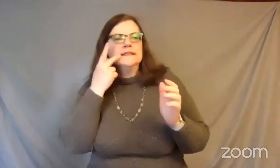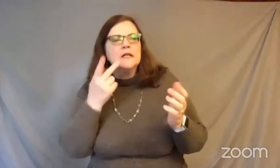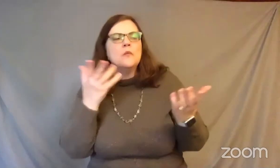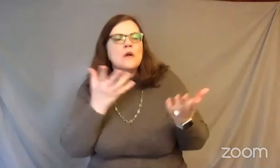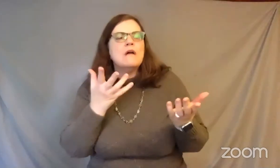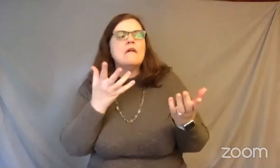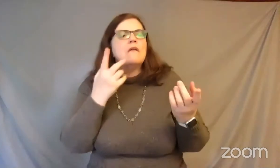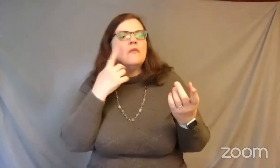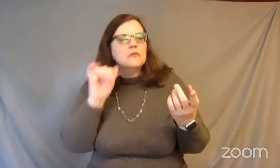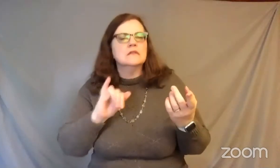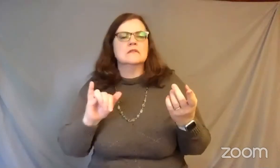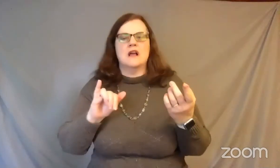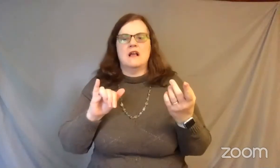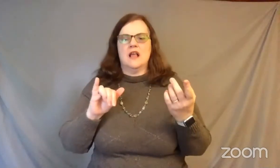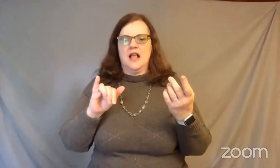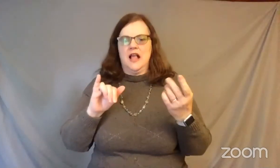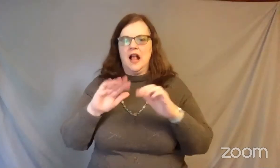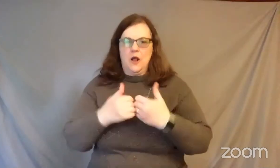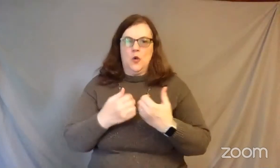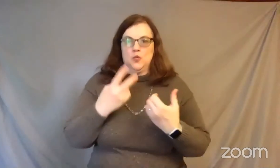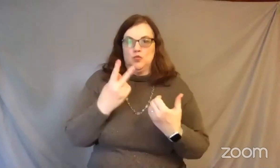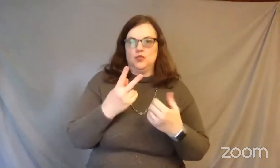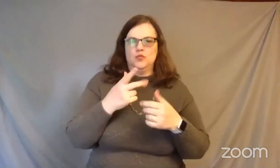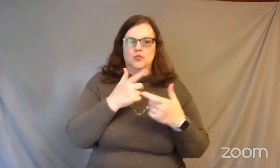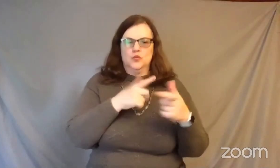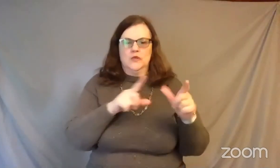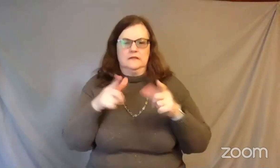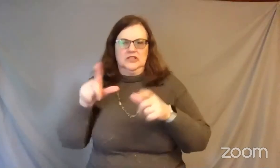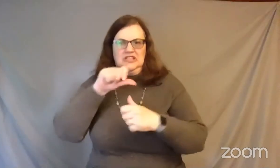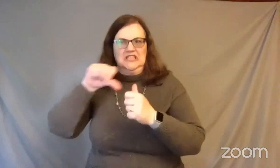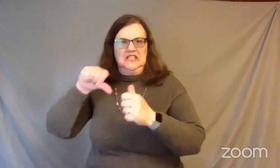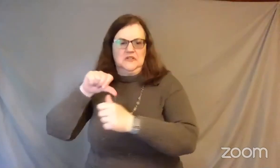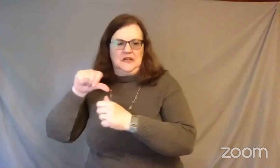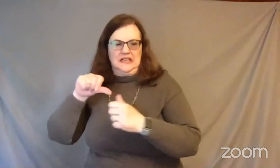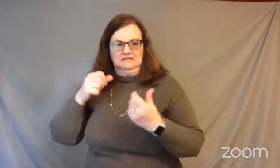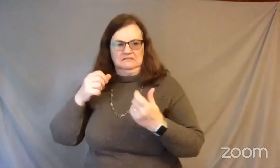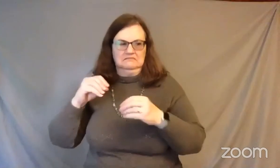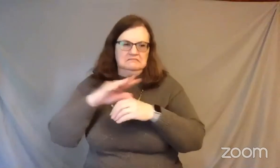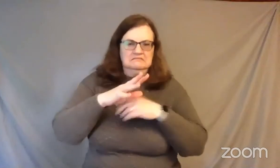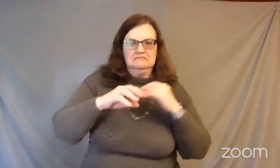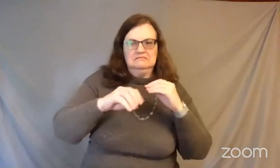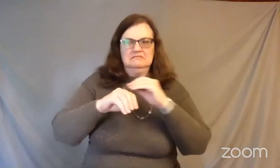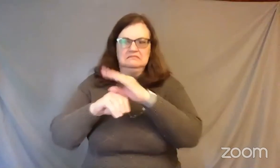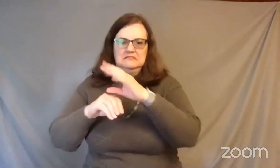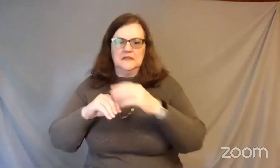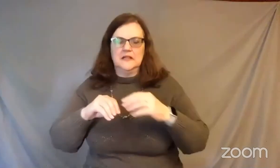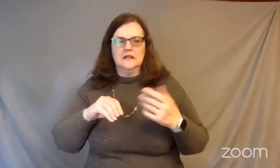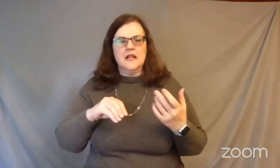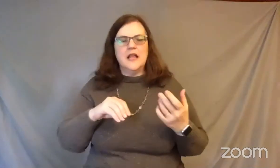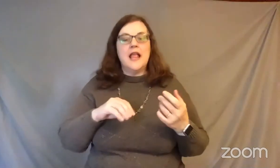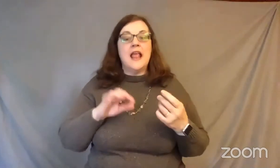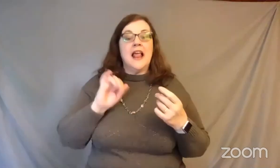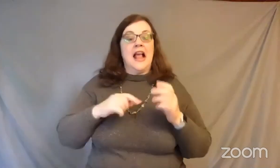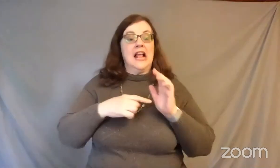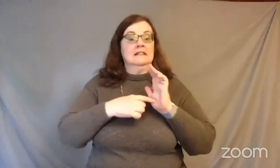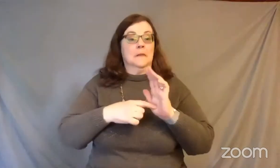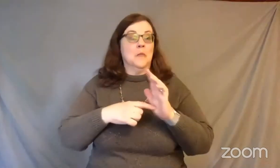I will give a brief introduction to one of these examples and demonstrate